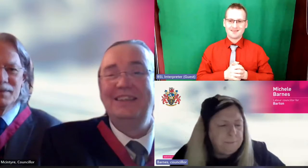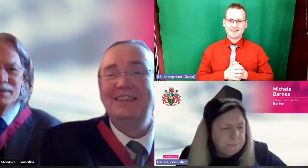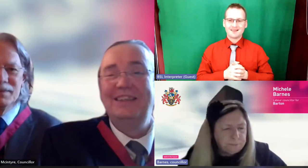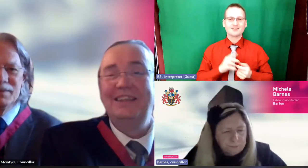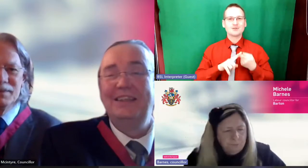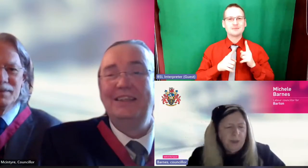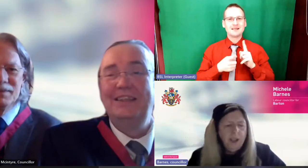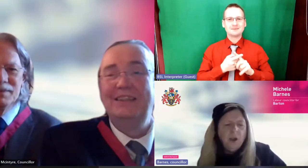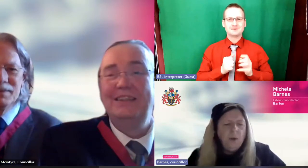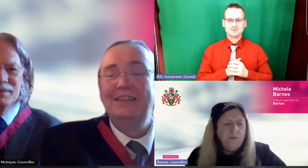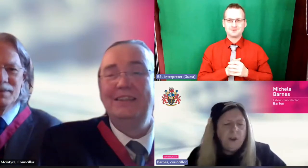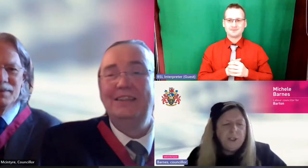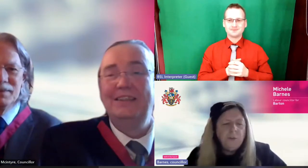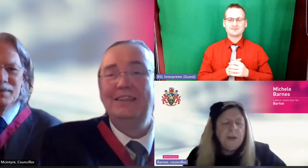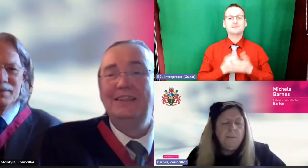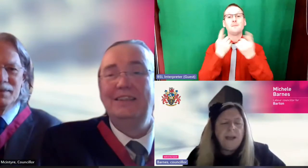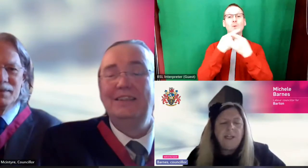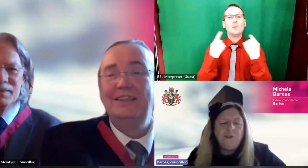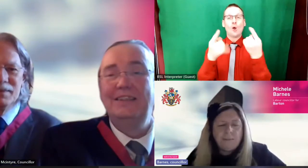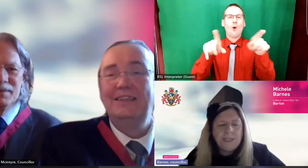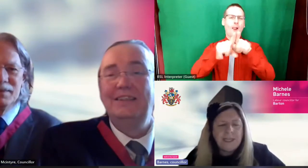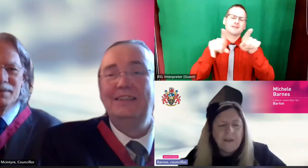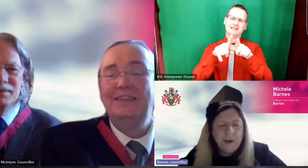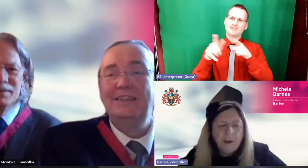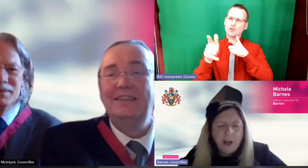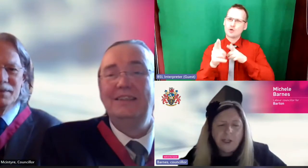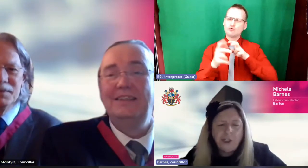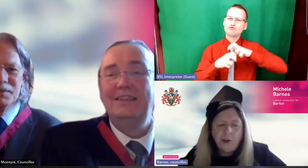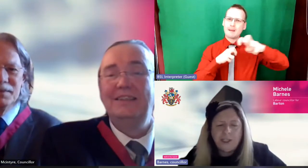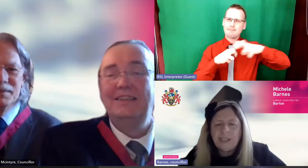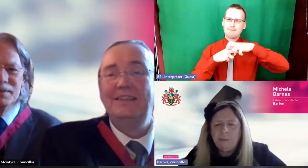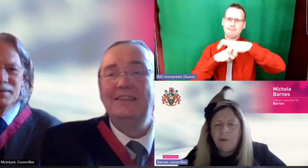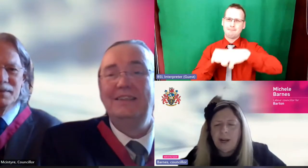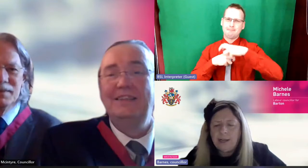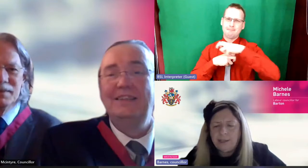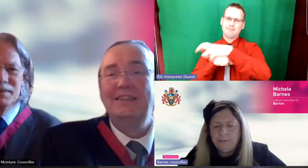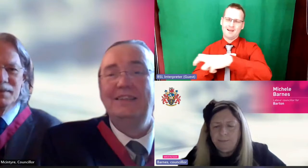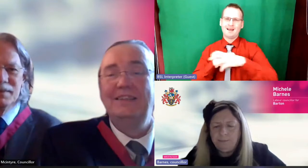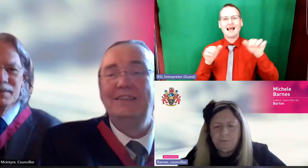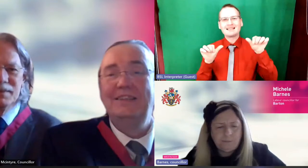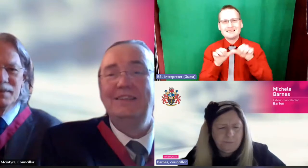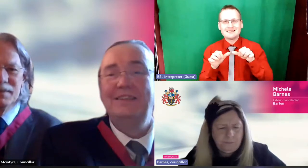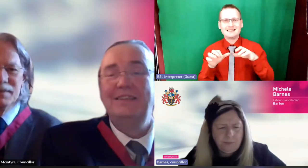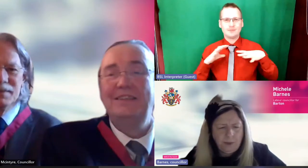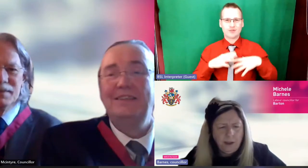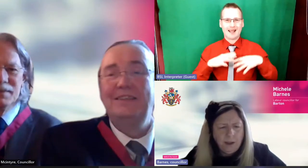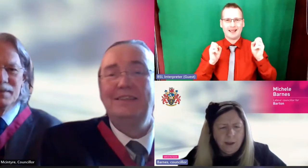Excuse me. We have also been on many trips together and short city breaks.